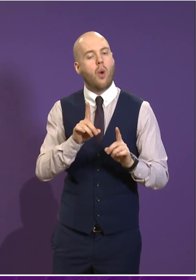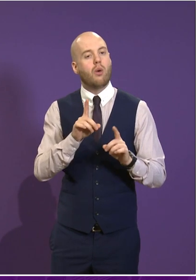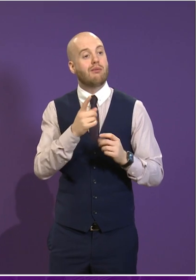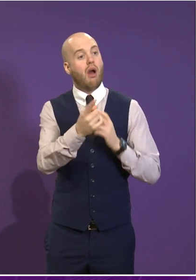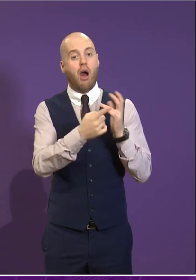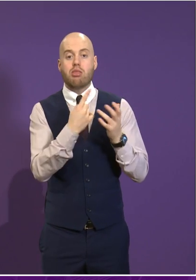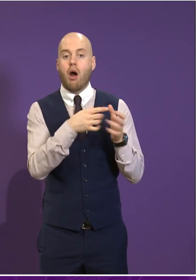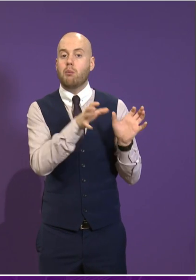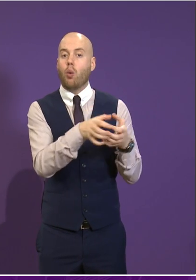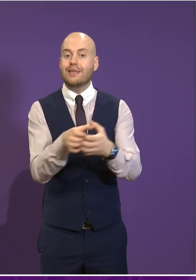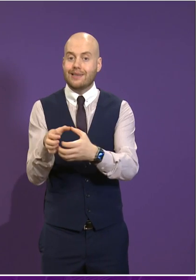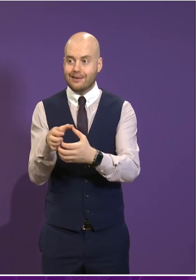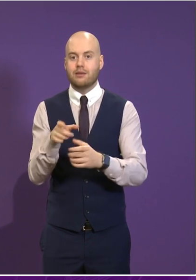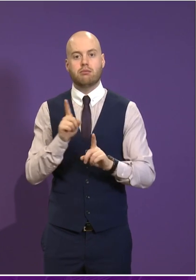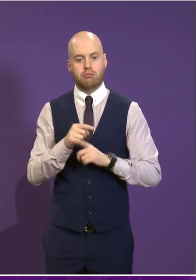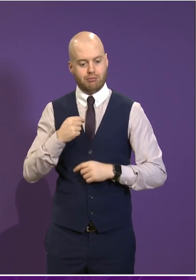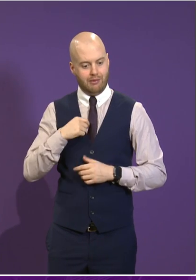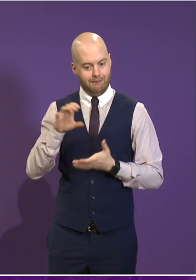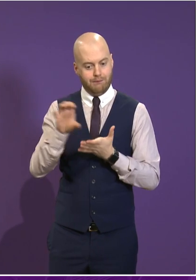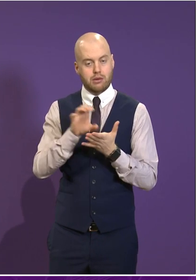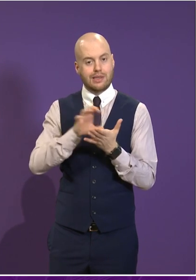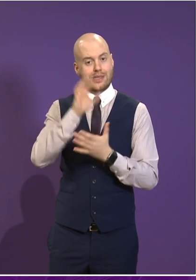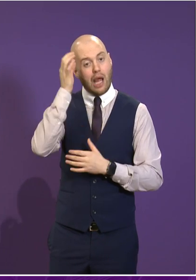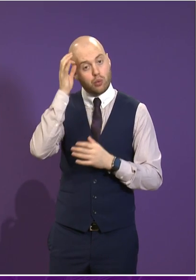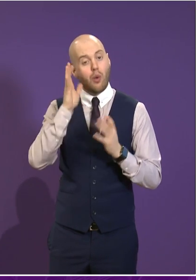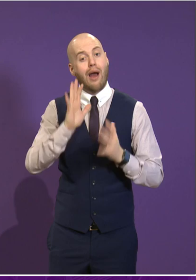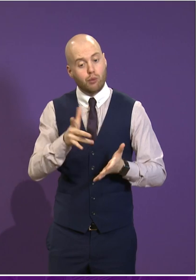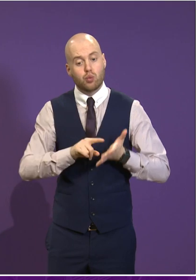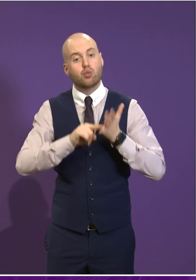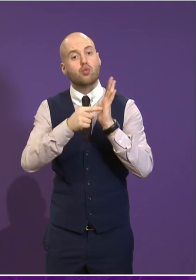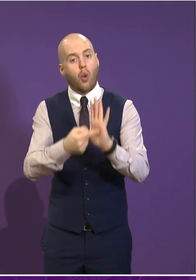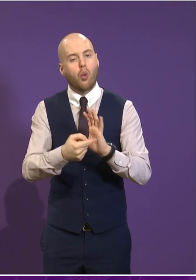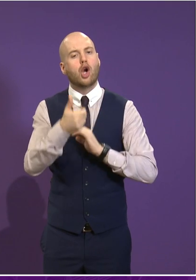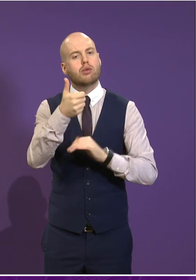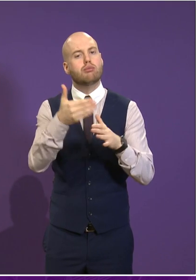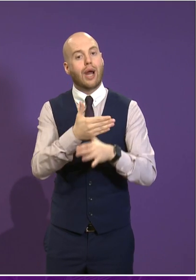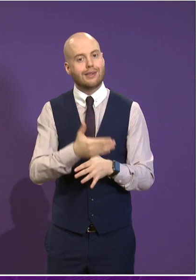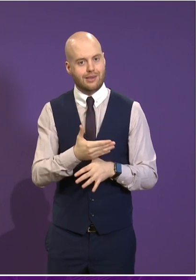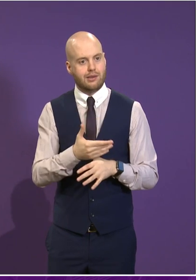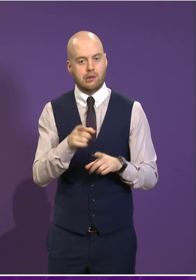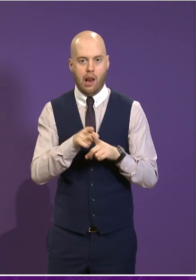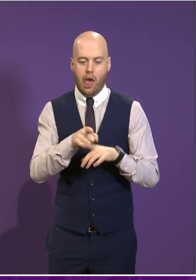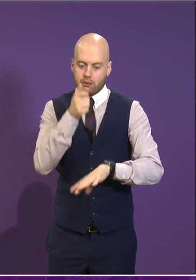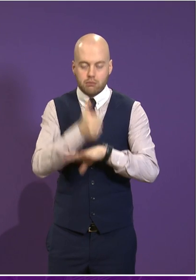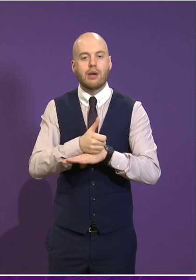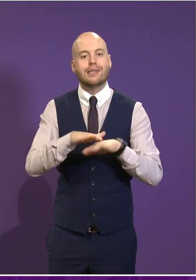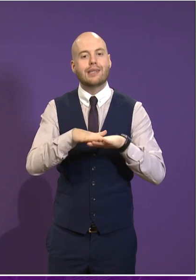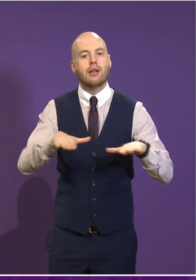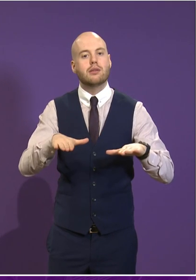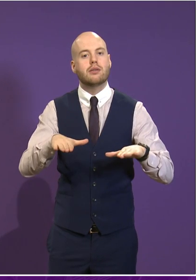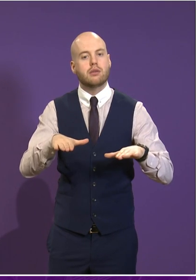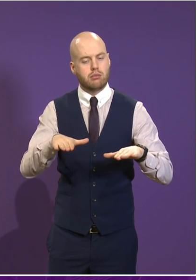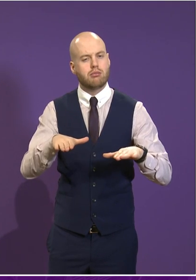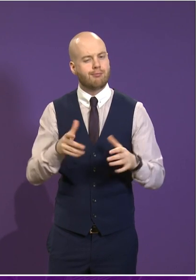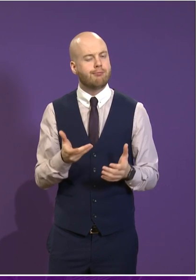bodies is to disseminate that good practice and make sure that that is the standard and that the bits of bad practice aren't happening. But